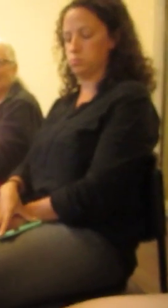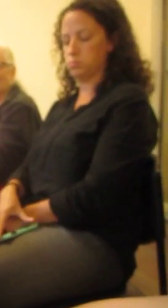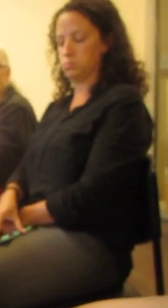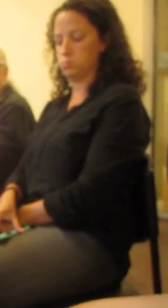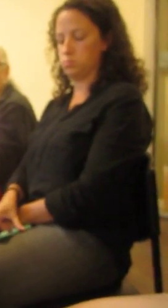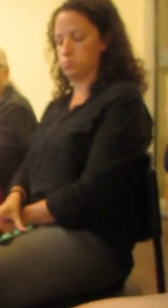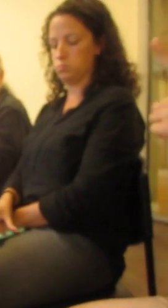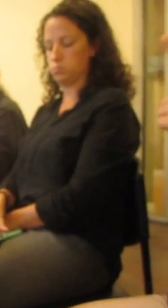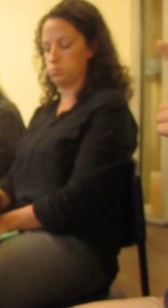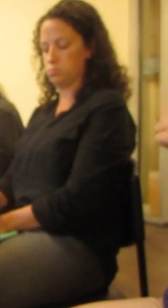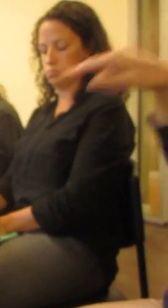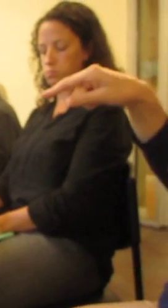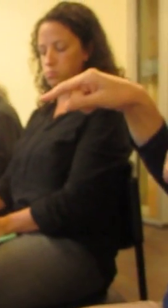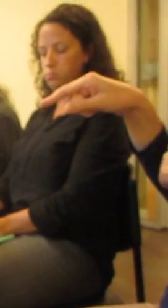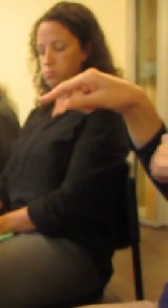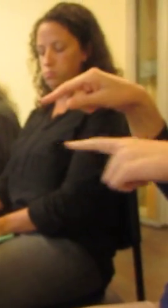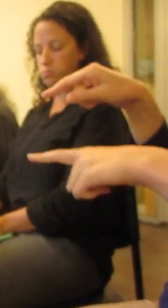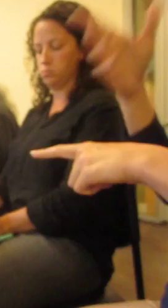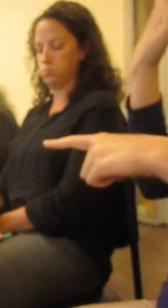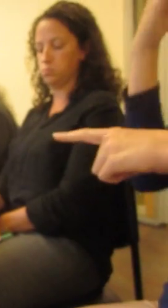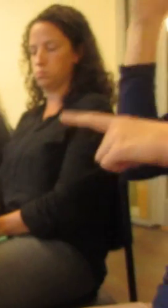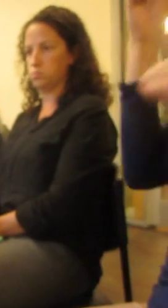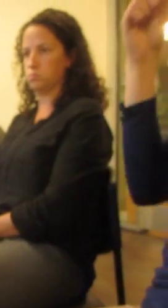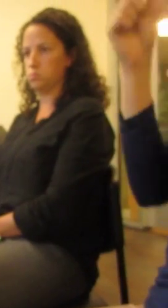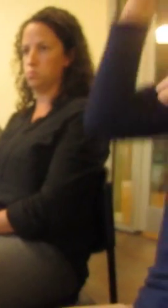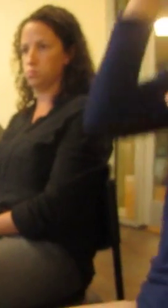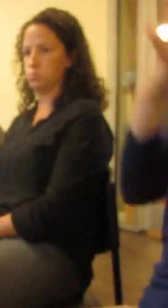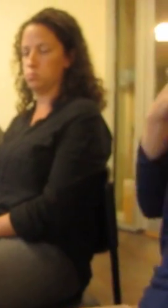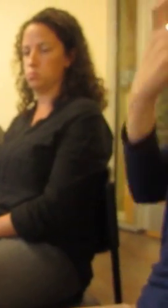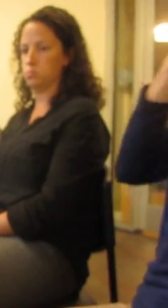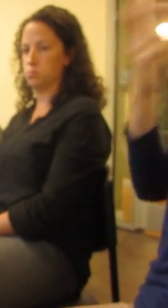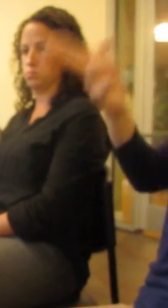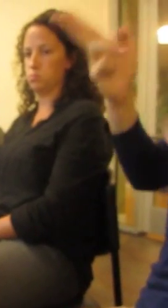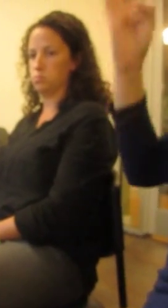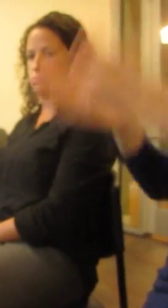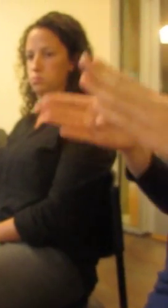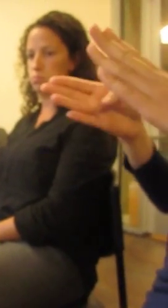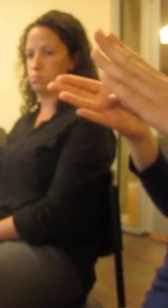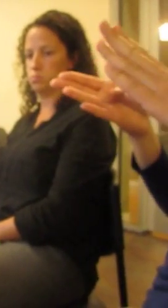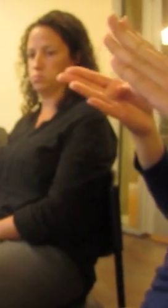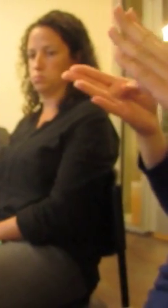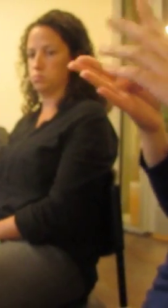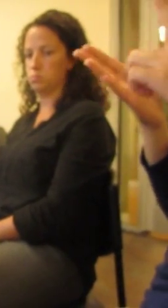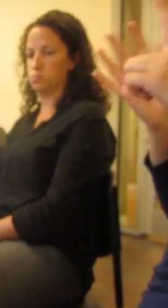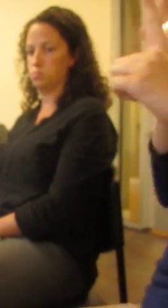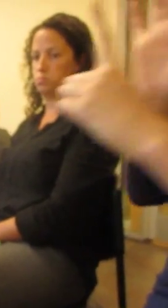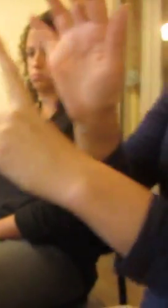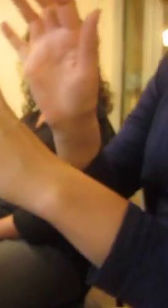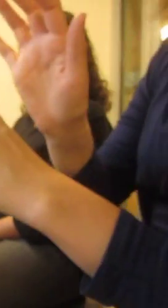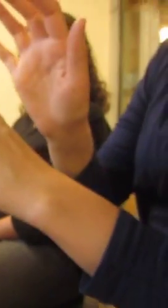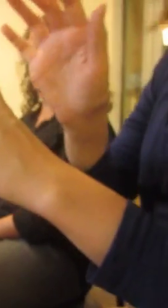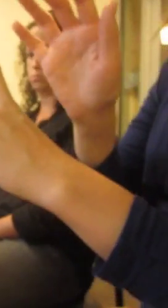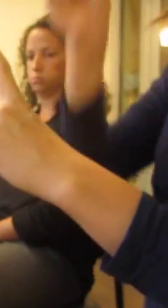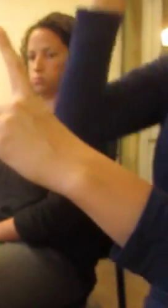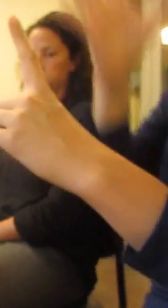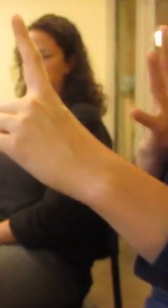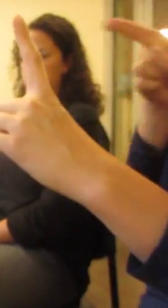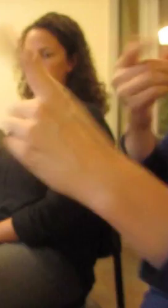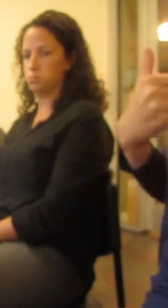were cornered in a room by a man who had just shot someone, and this man carries a gun. And the mayor